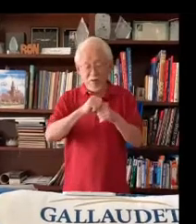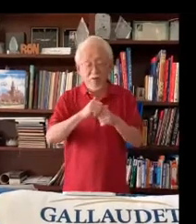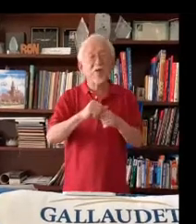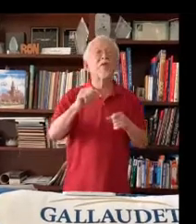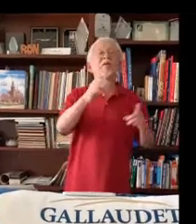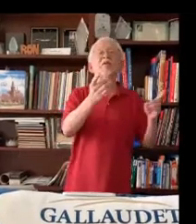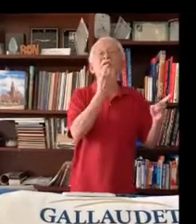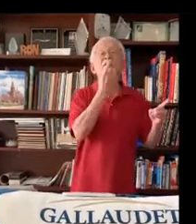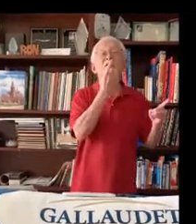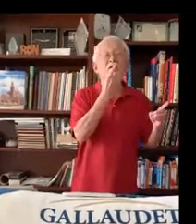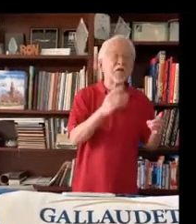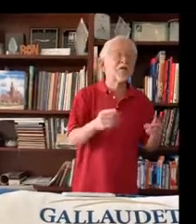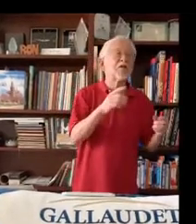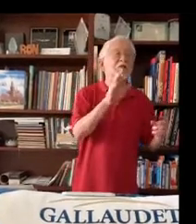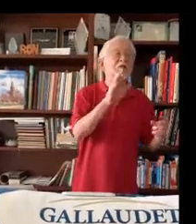oh my foster wife?